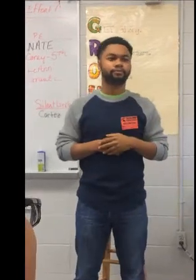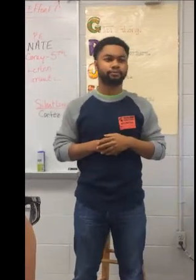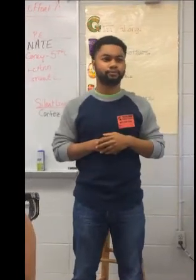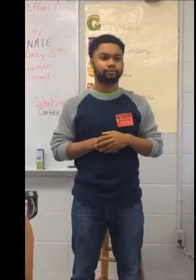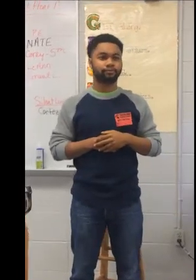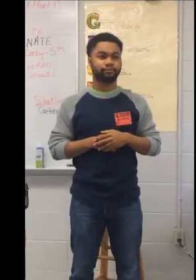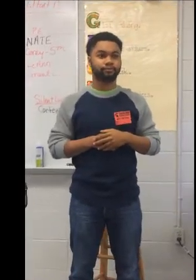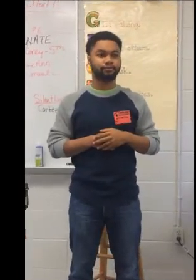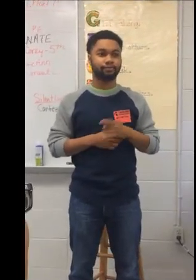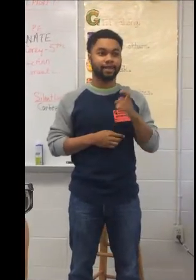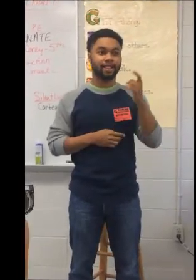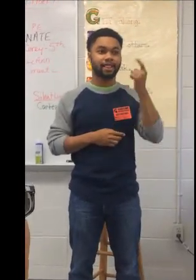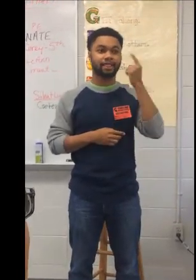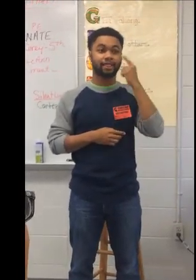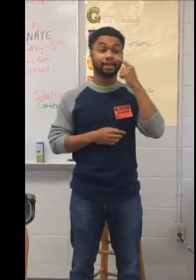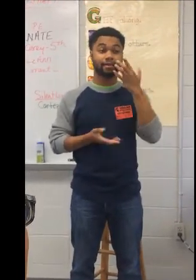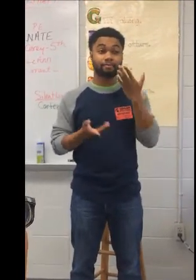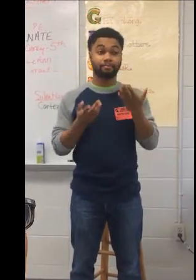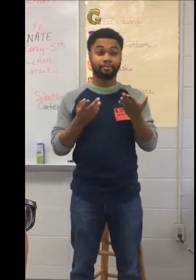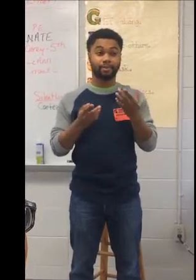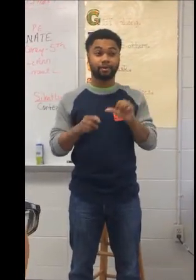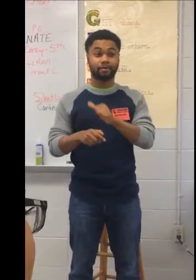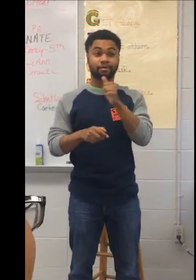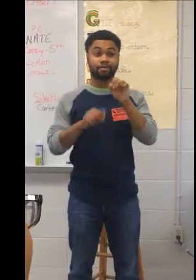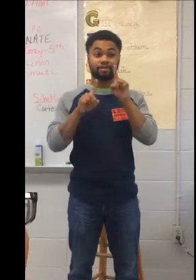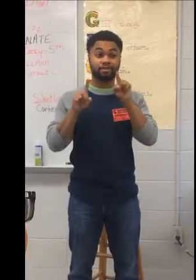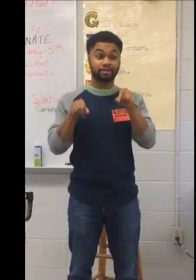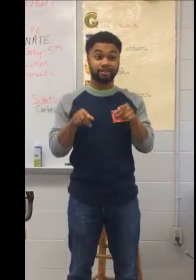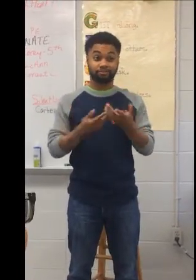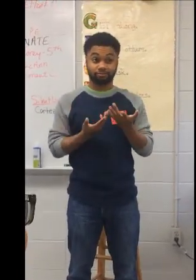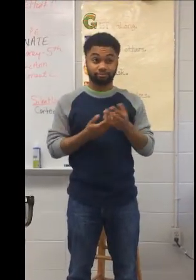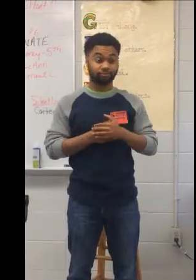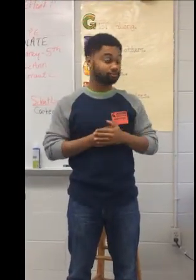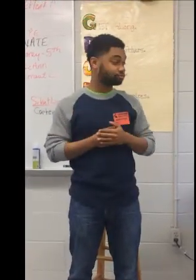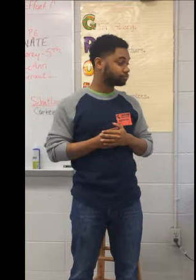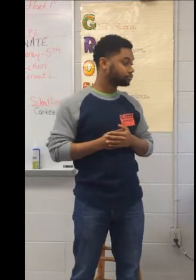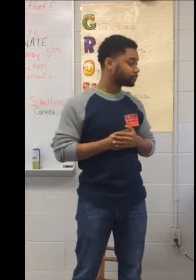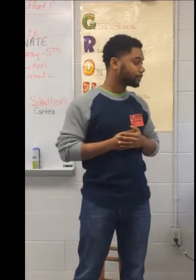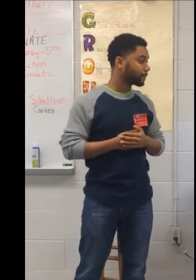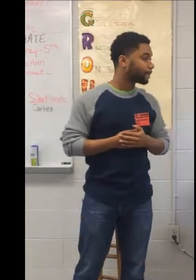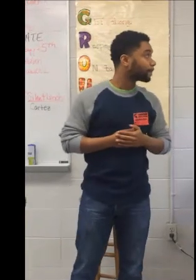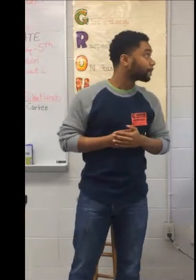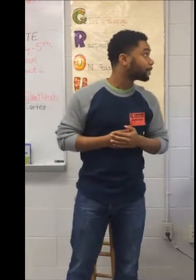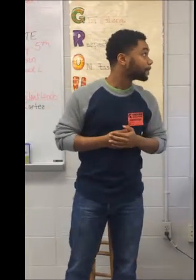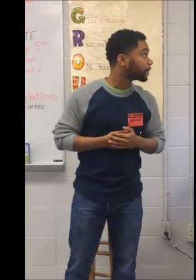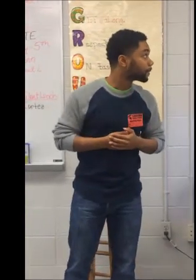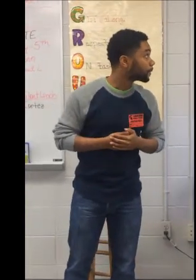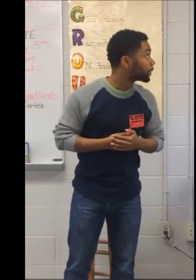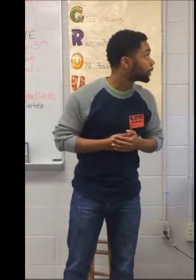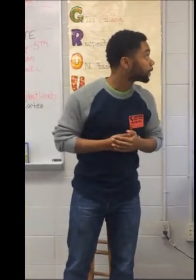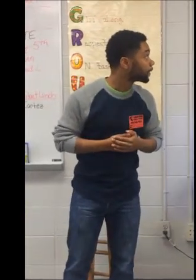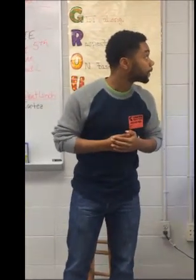another test in just a minute. Okay. All right? This one bothered me a lot that a lot of you missed it.